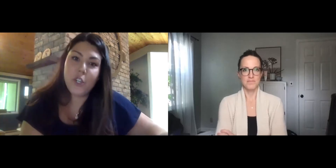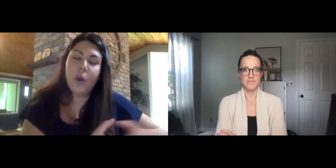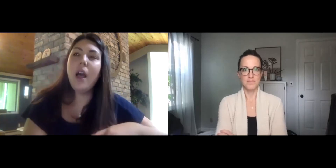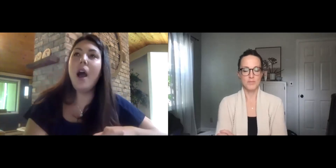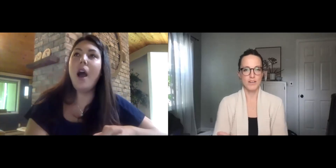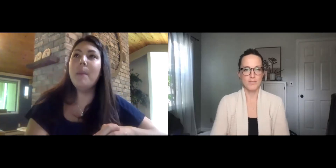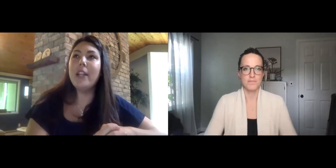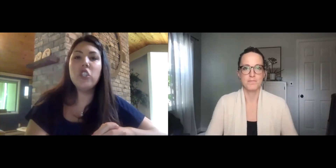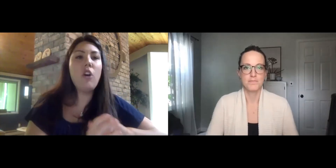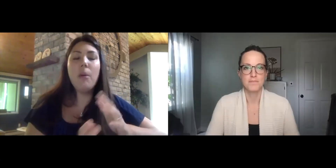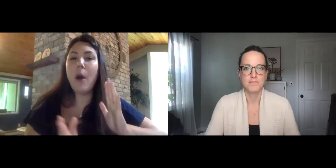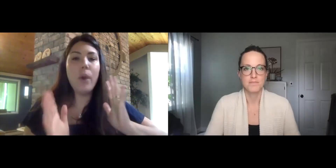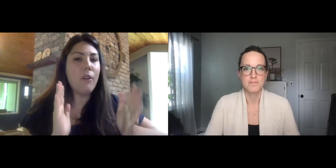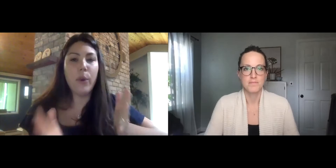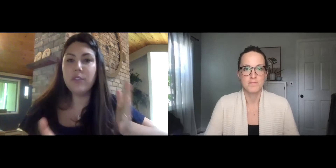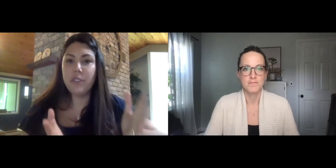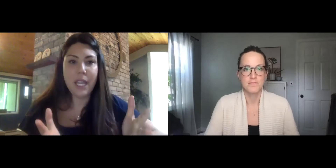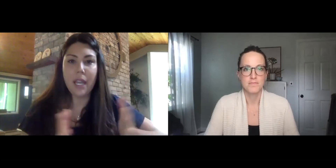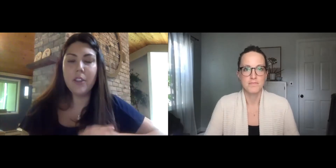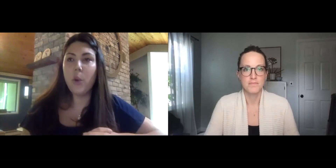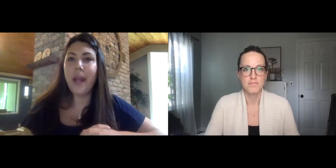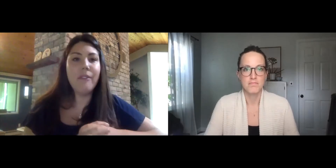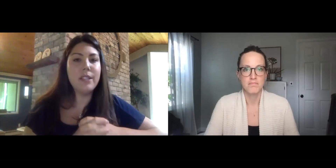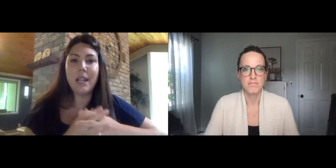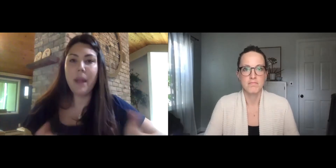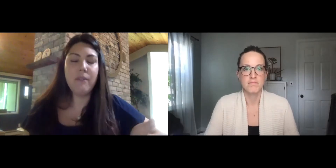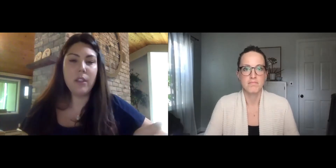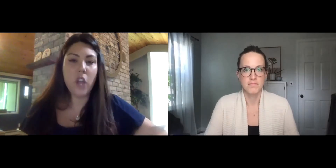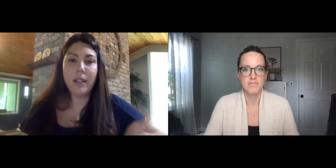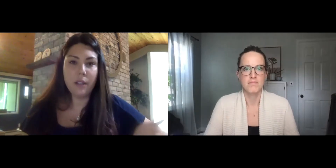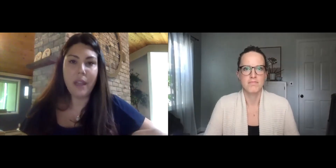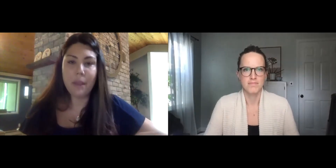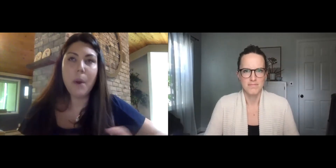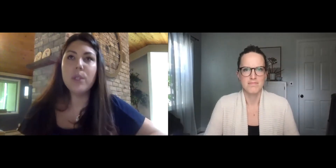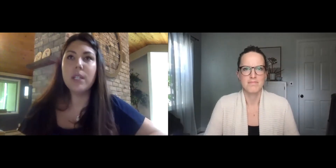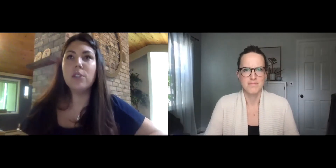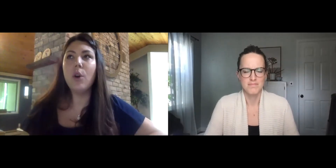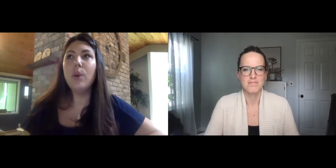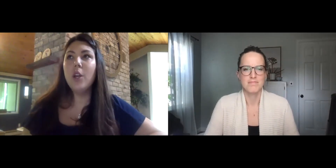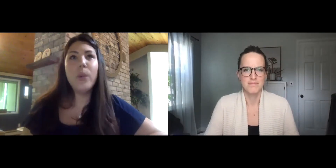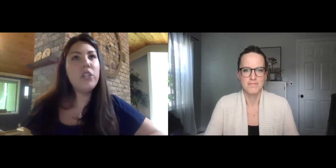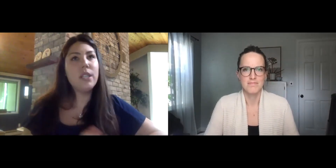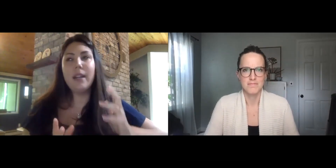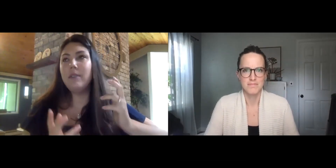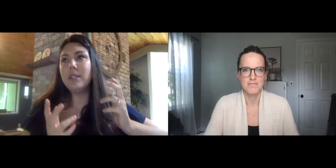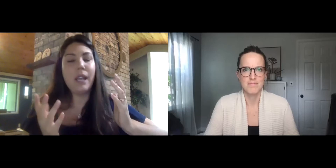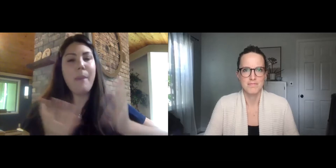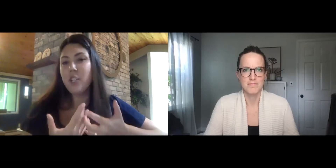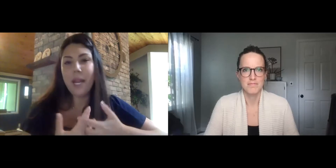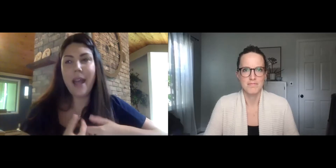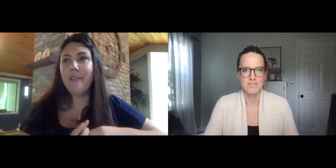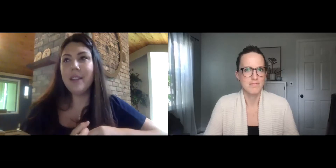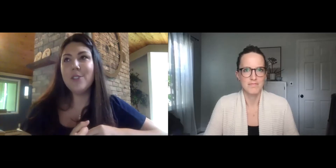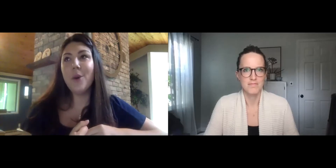speech, and she's all about whatever works for the kid, whatever is going to benefit the child and the family the most. And so we just it's like a